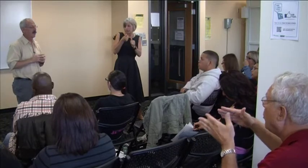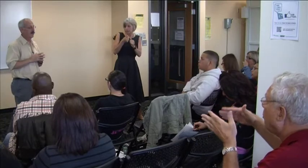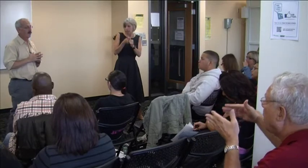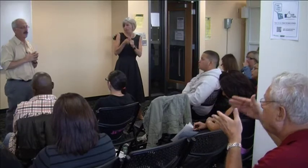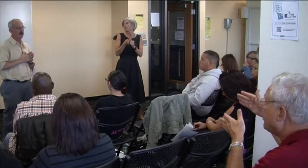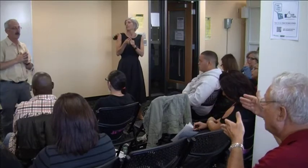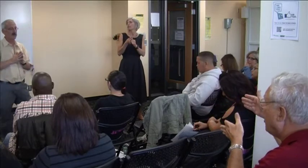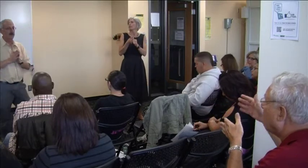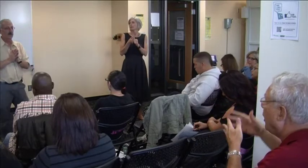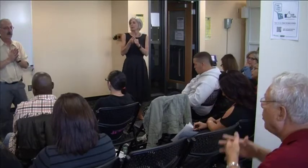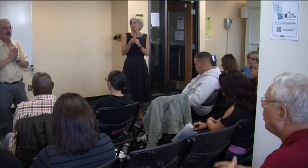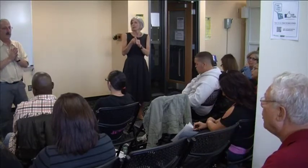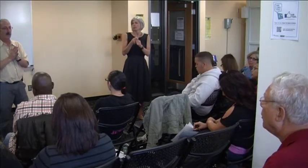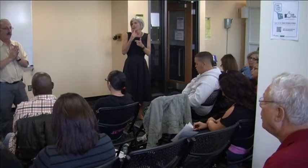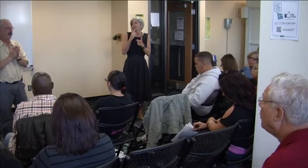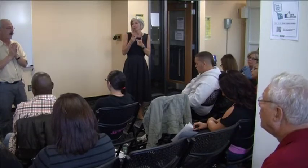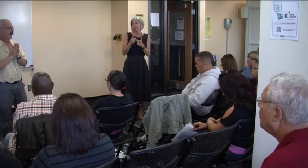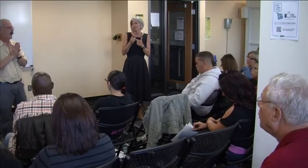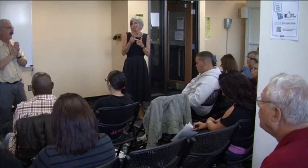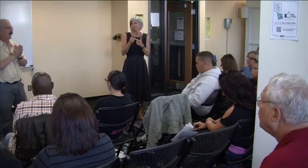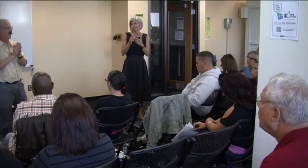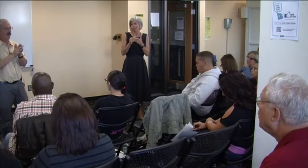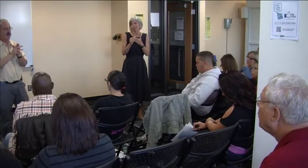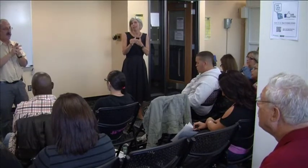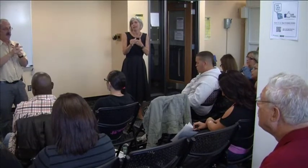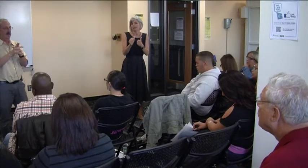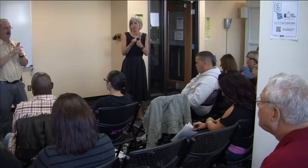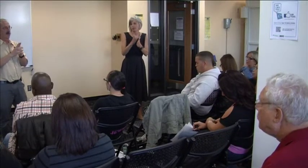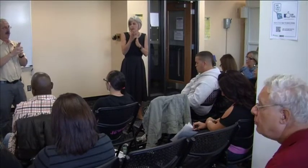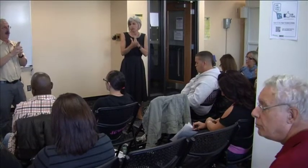ownership, plays itself out that way. Right.